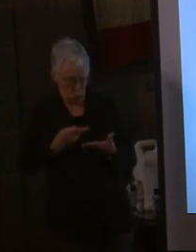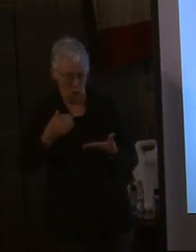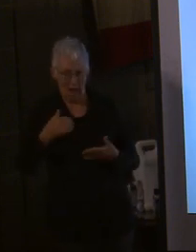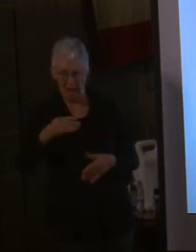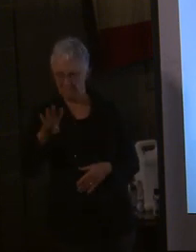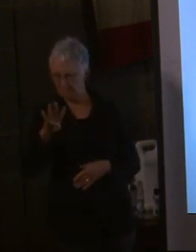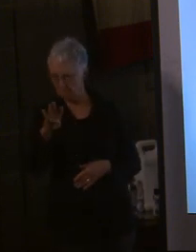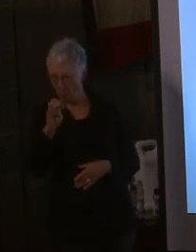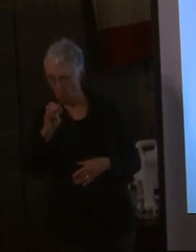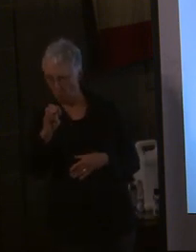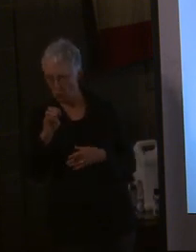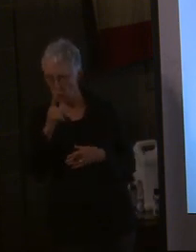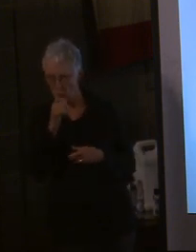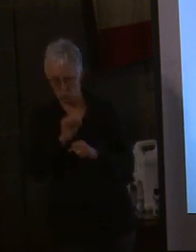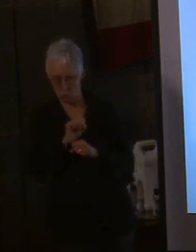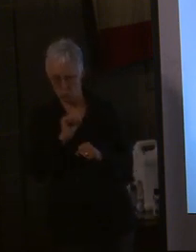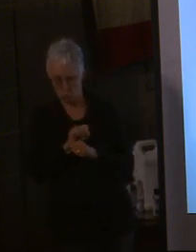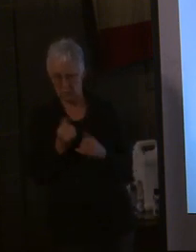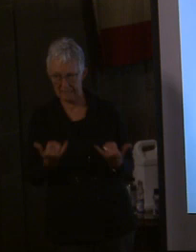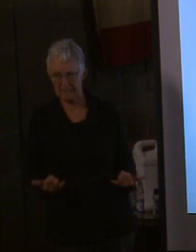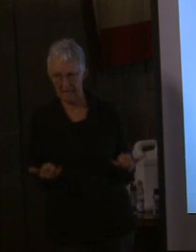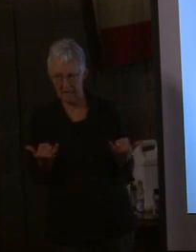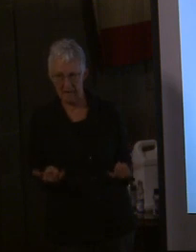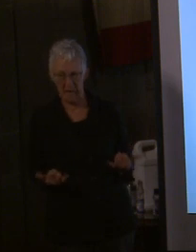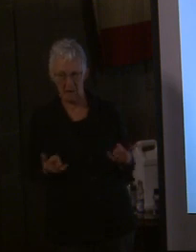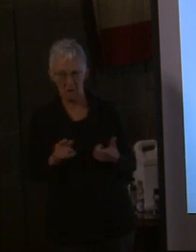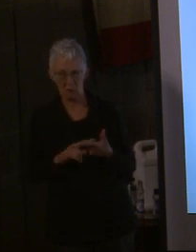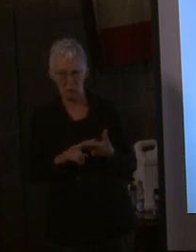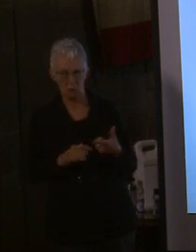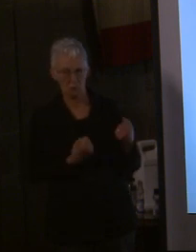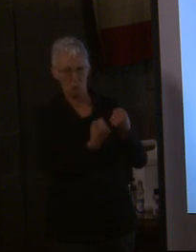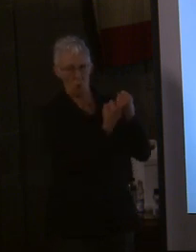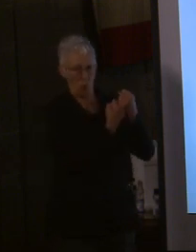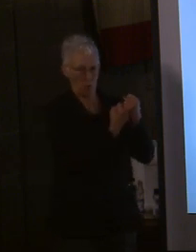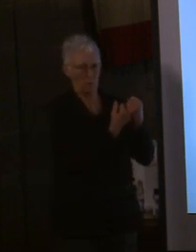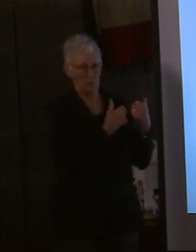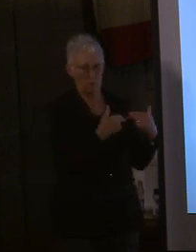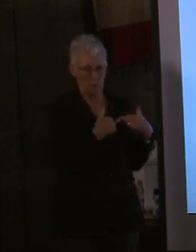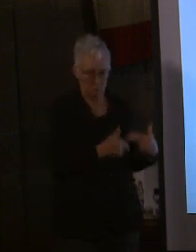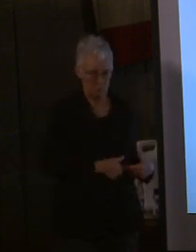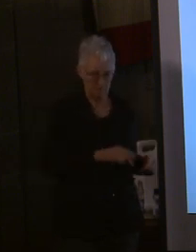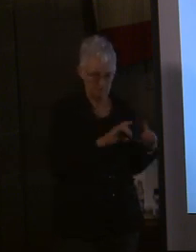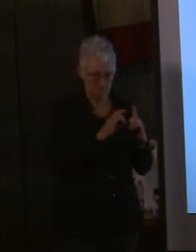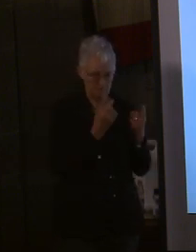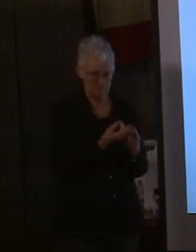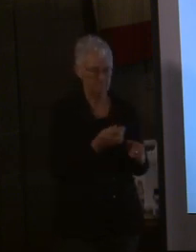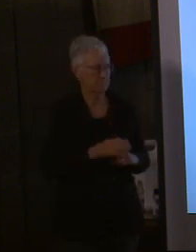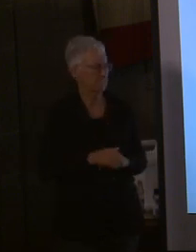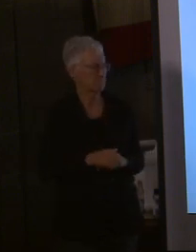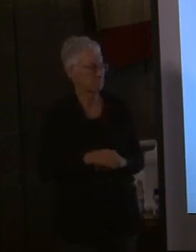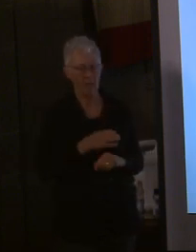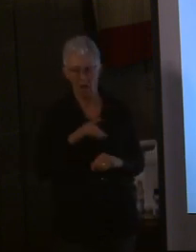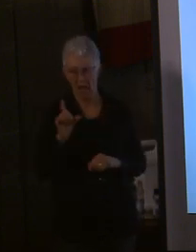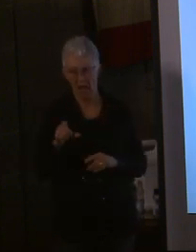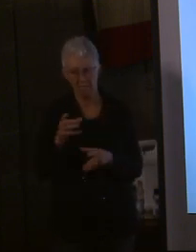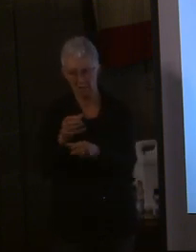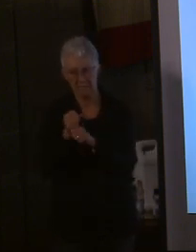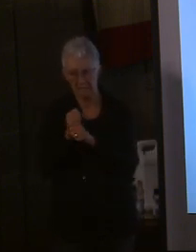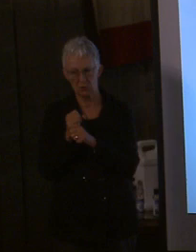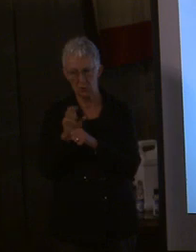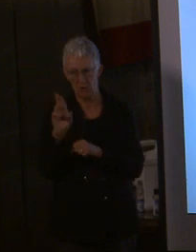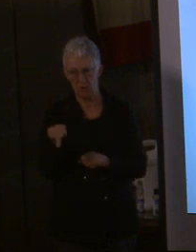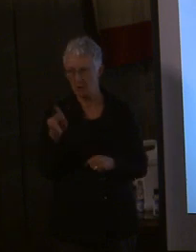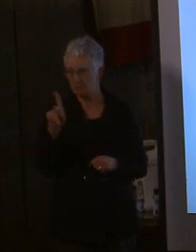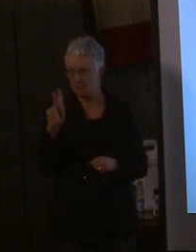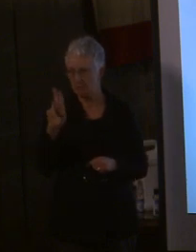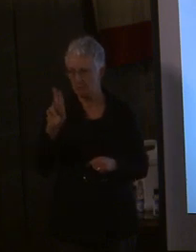like Nelnet at the state of Nebraska that were able to supplement those public health departments. And, but I'll have to get you updated data on that unless, Danette,